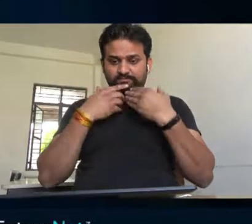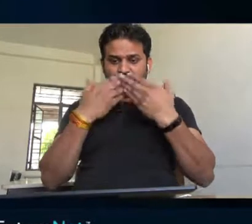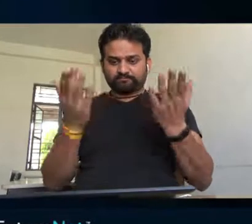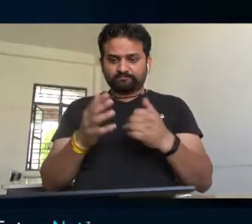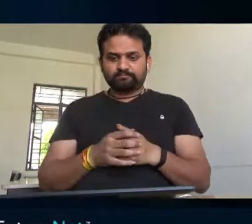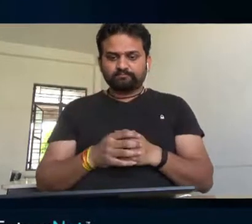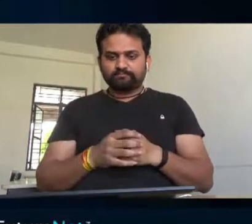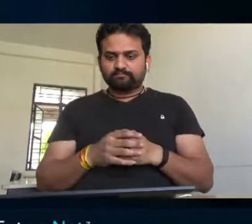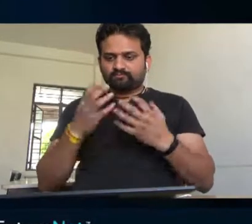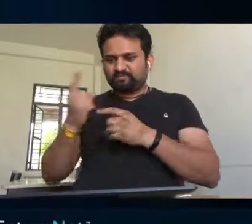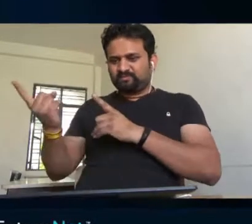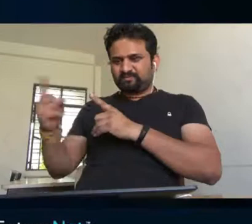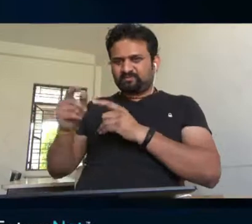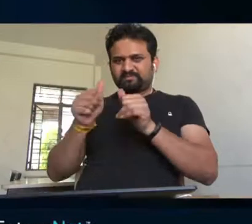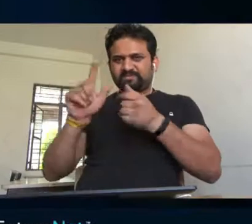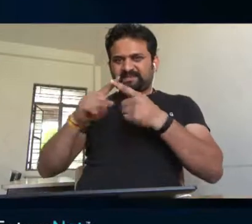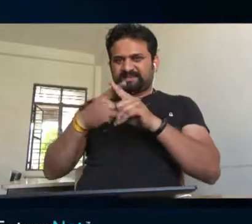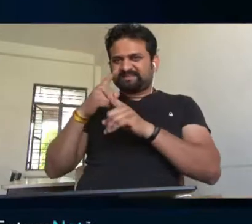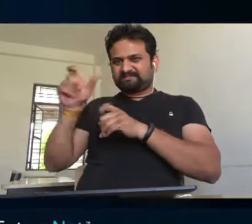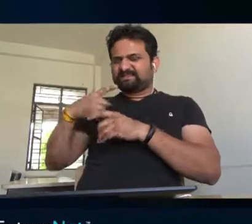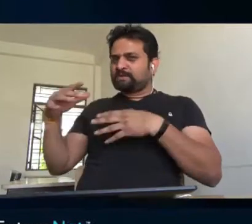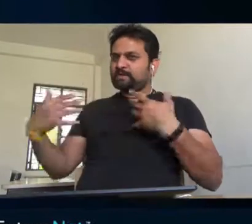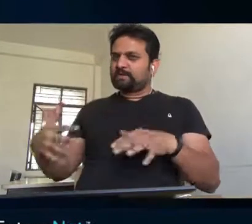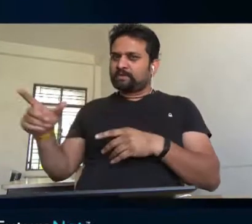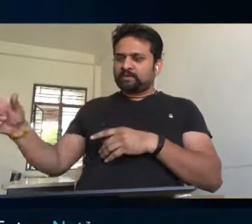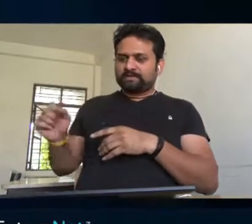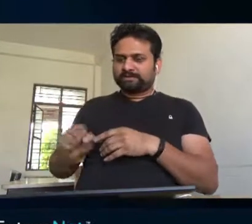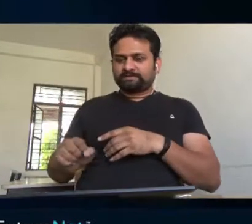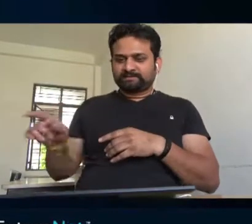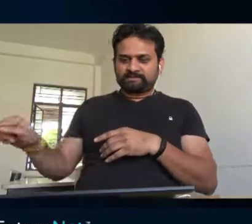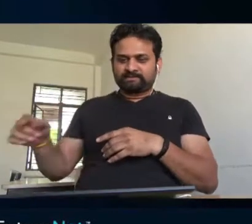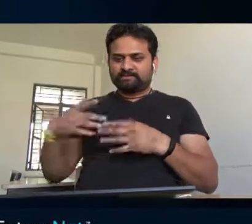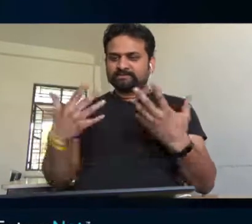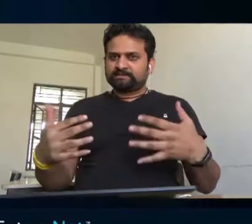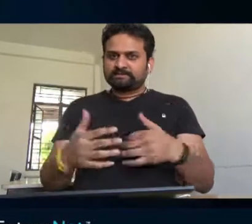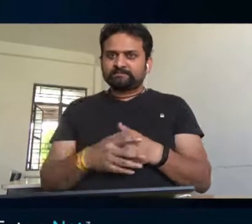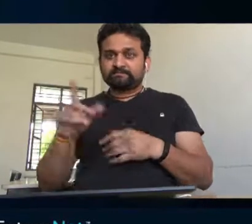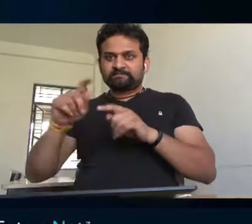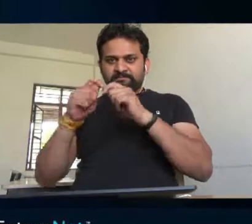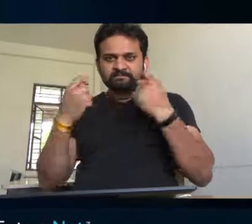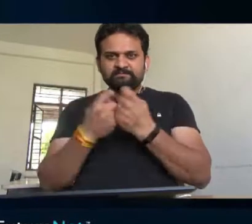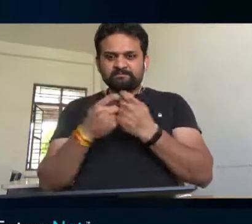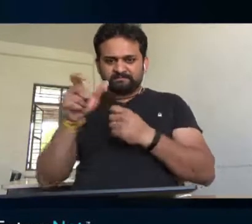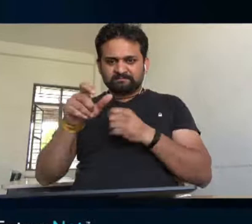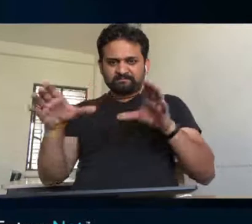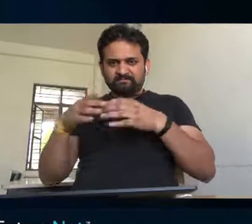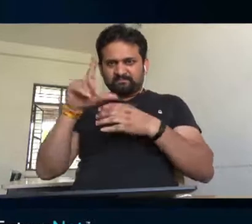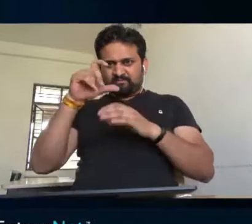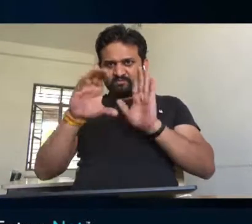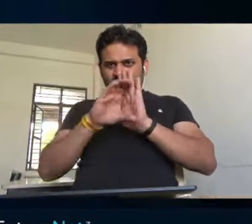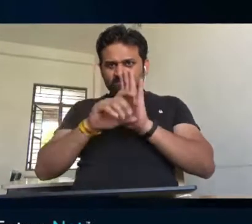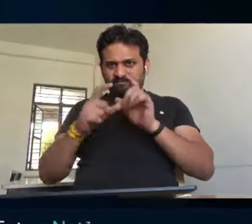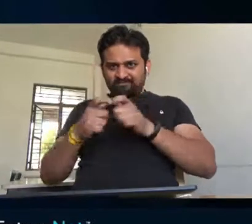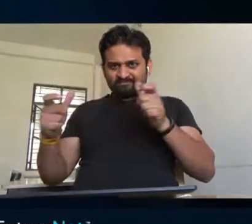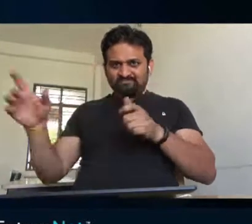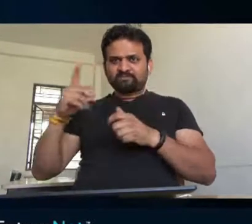FutureNet Foundation and the FutureNet Sports activity very quickly on 2 websites, and then you can see what happened. And now